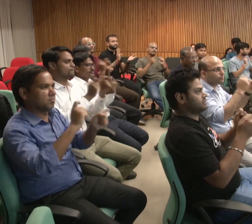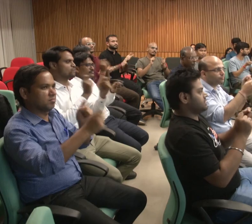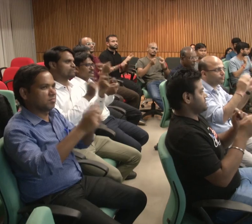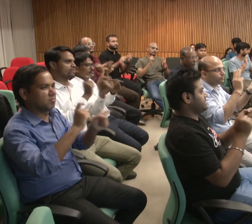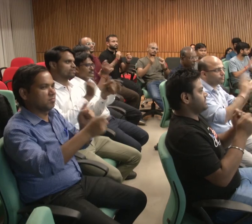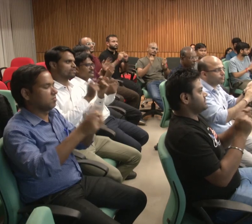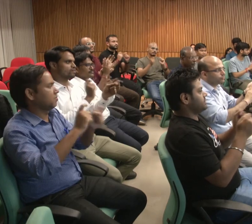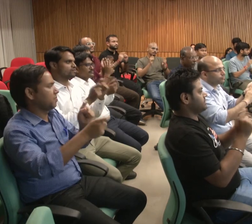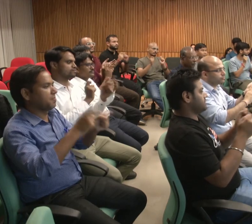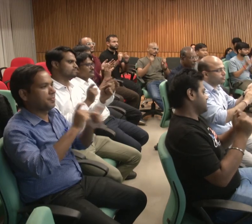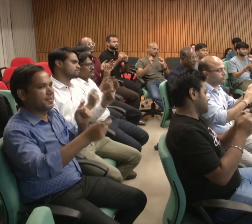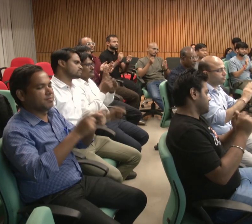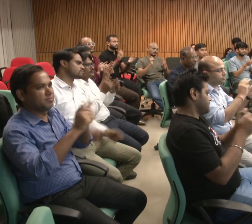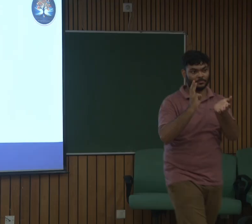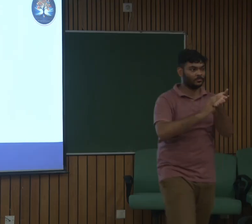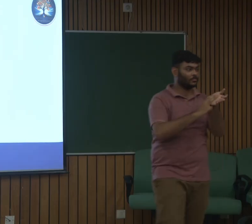This is professional.